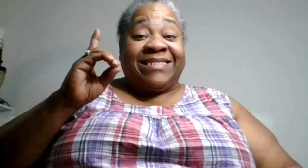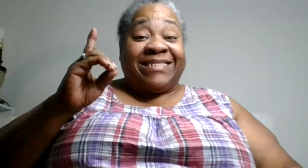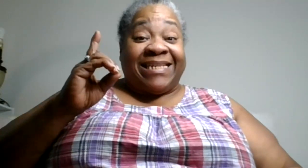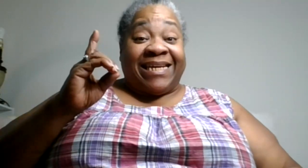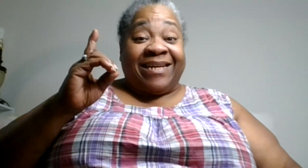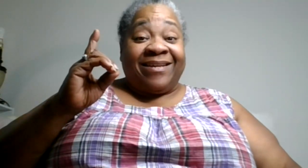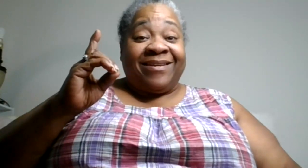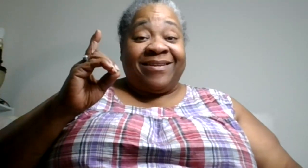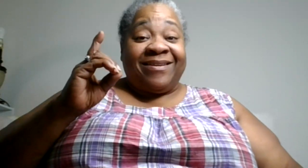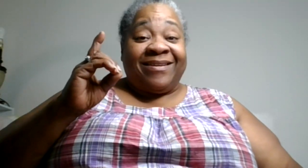D.